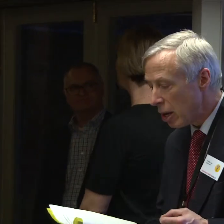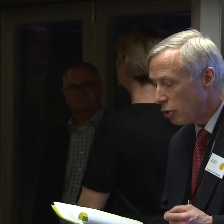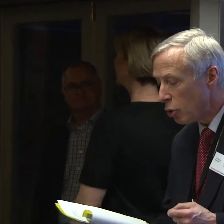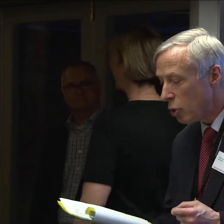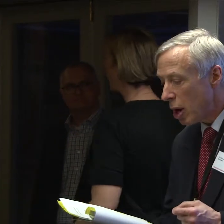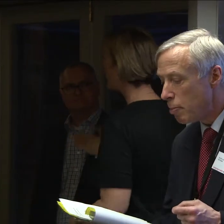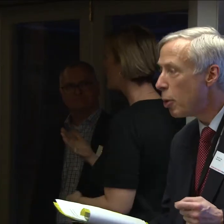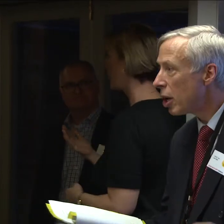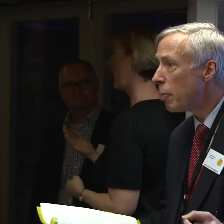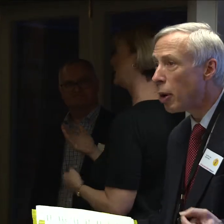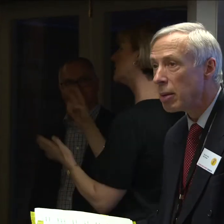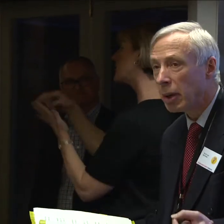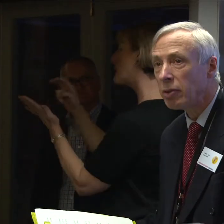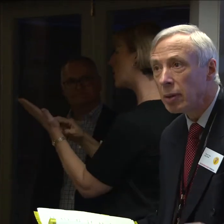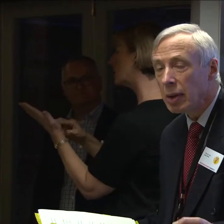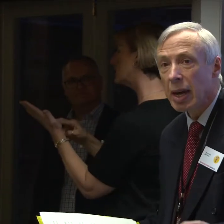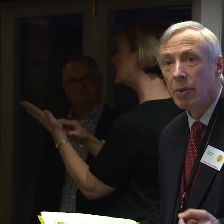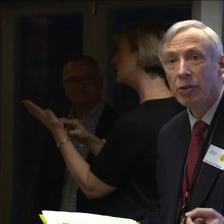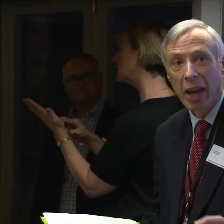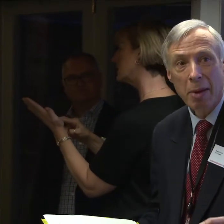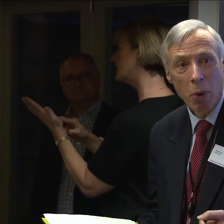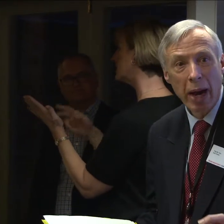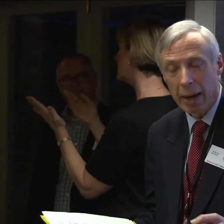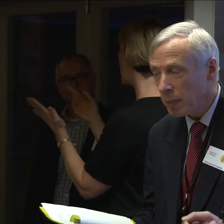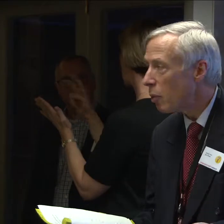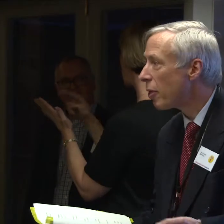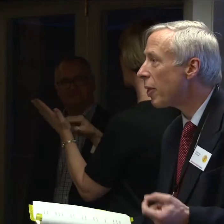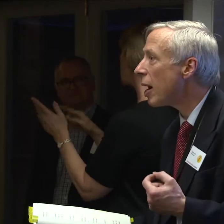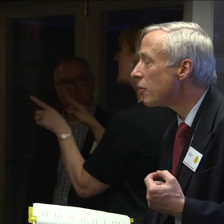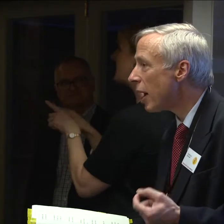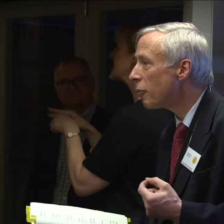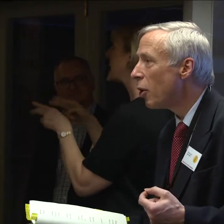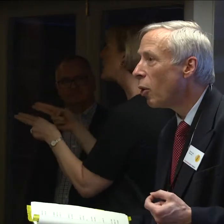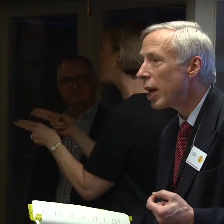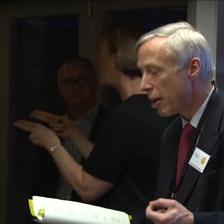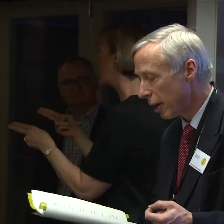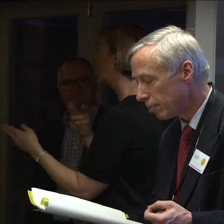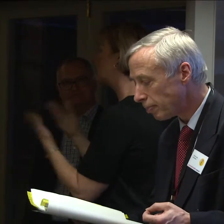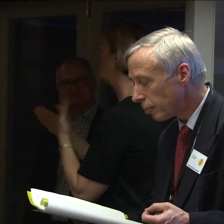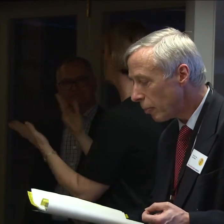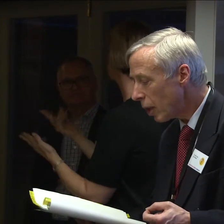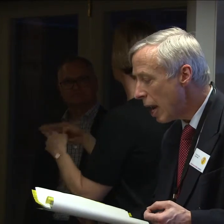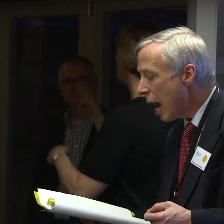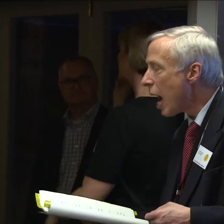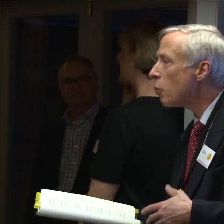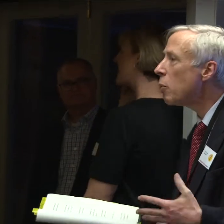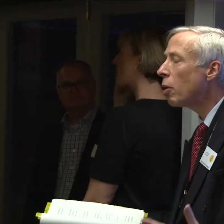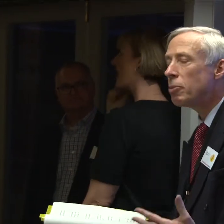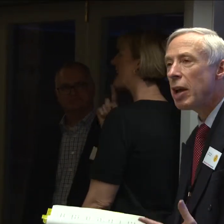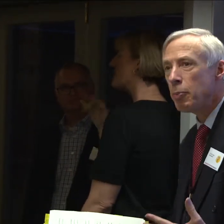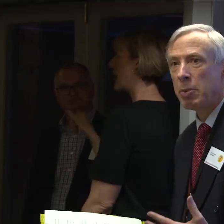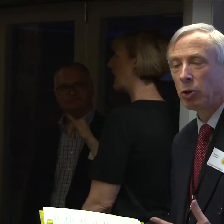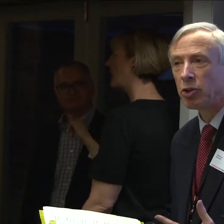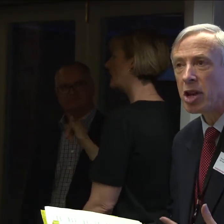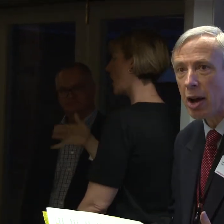to book an appointment in the same way, whether they are deaf or hearing. And we